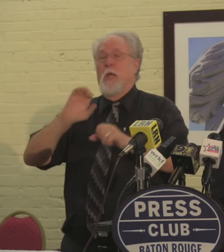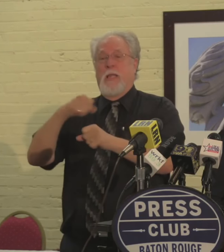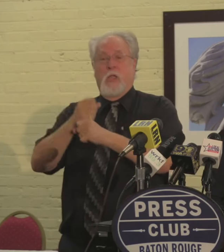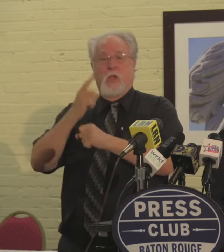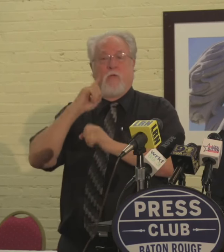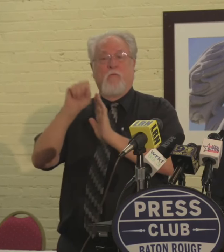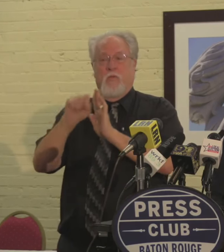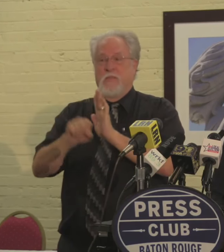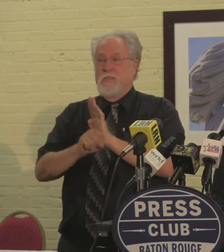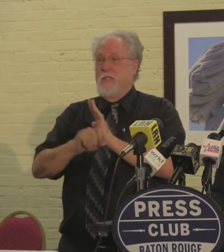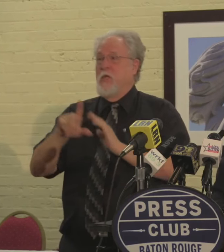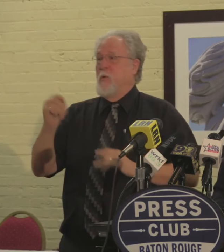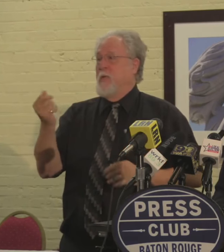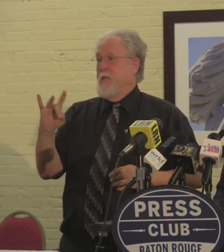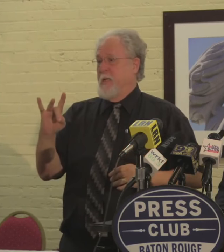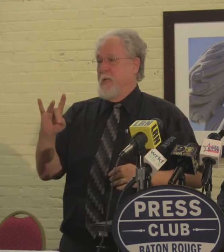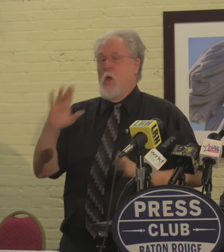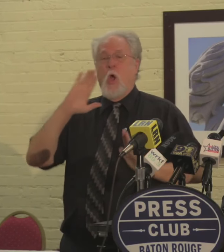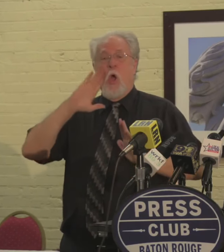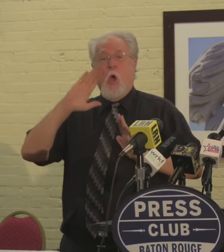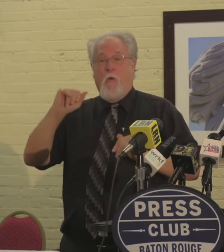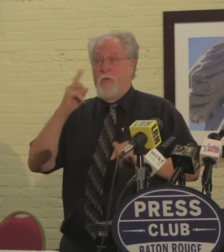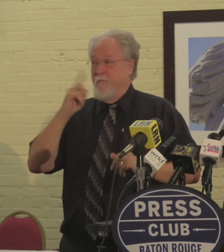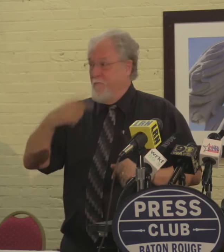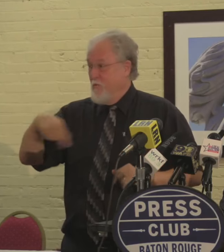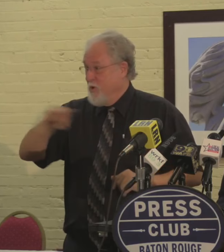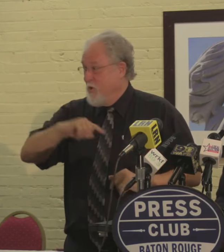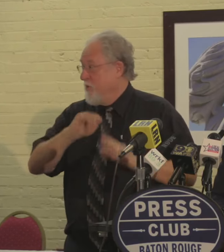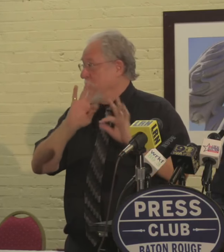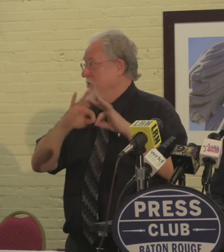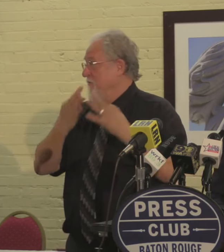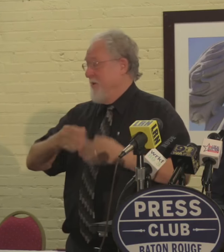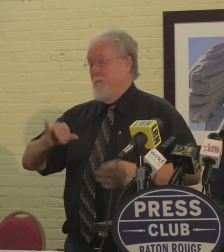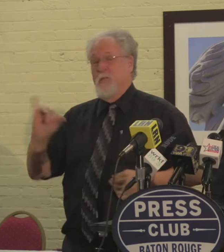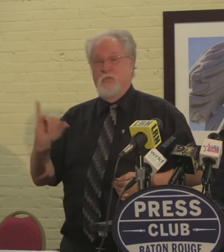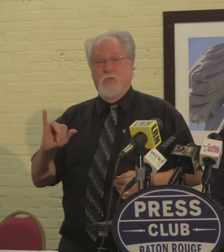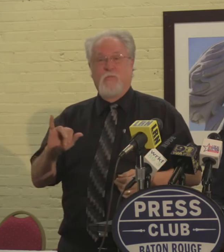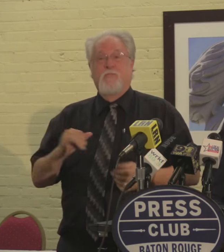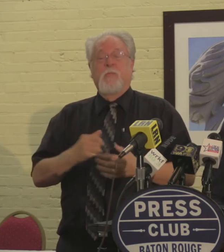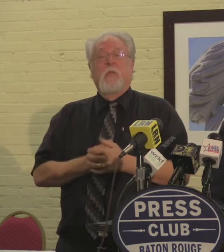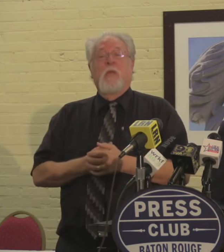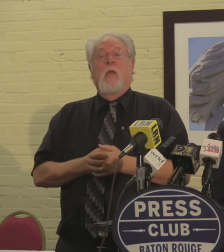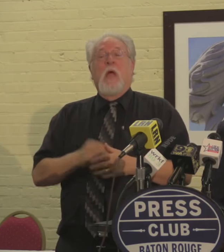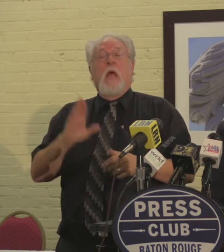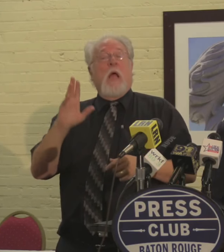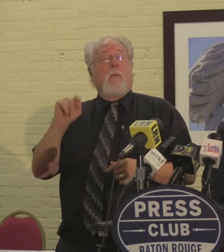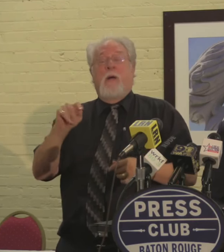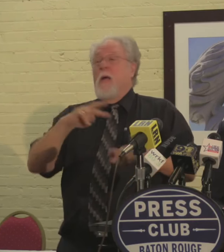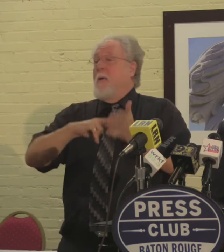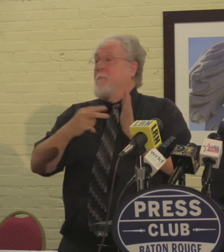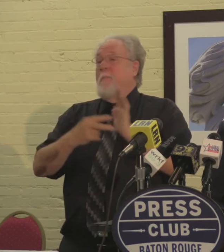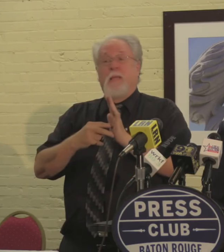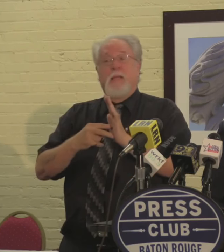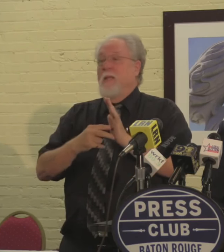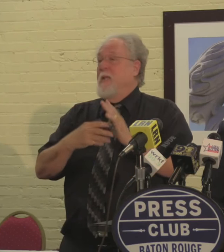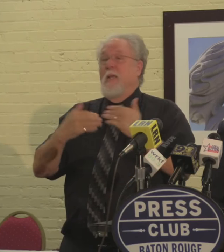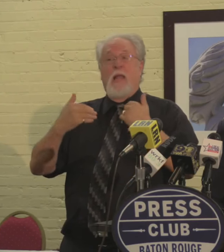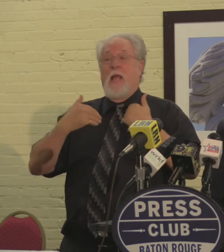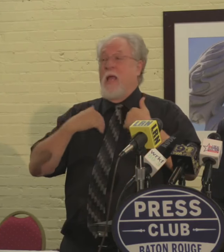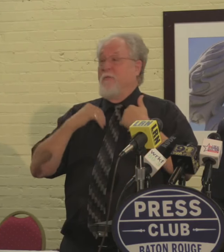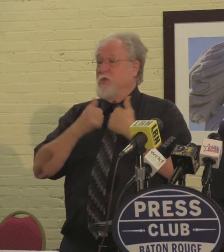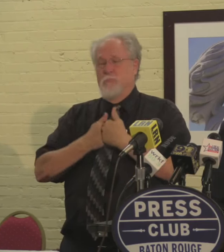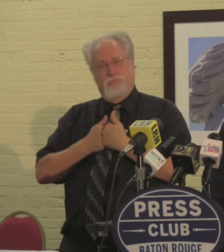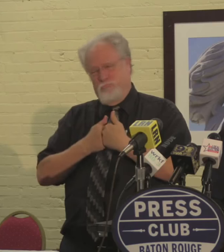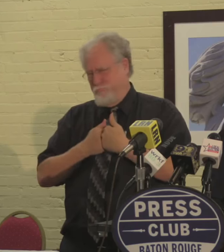in 2018. Hopefully it will be for you individually and your families as well. But that doesn't mean we don't have significant